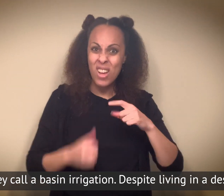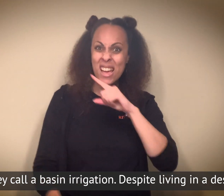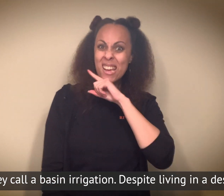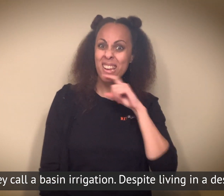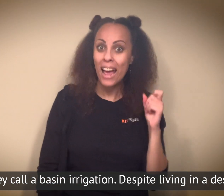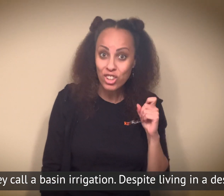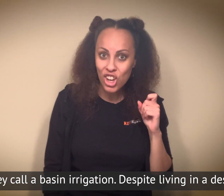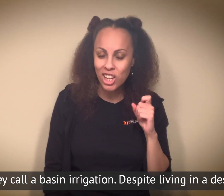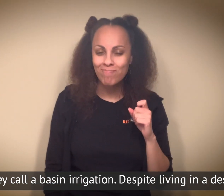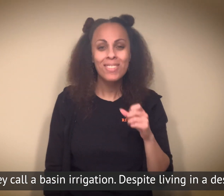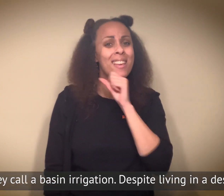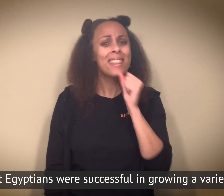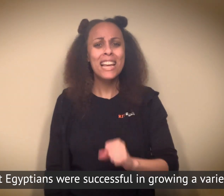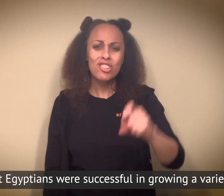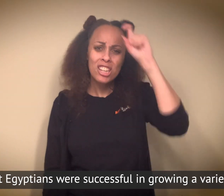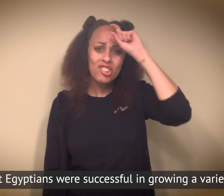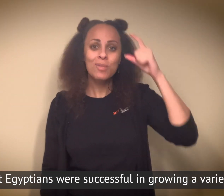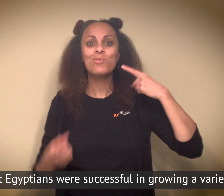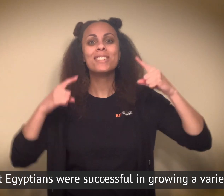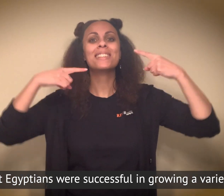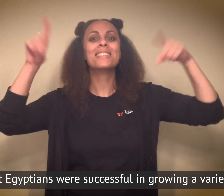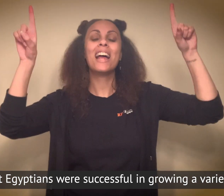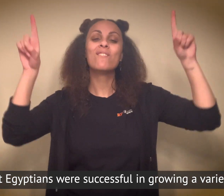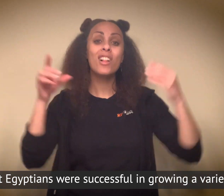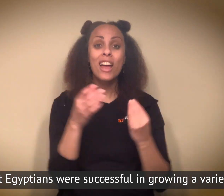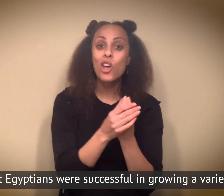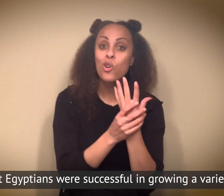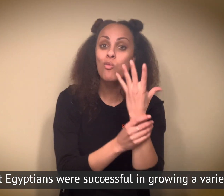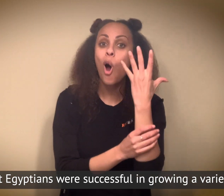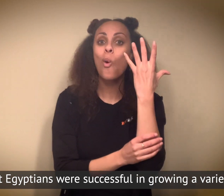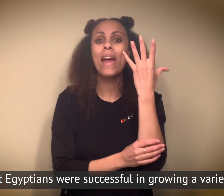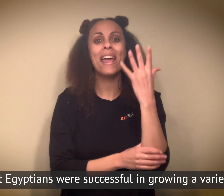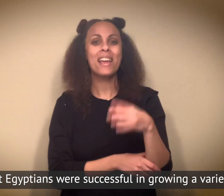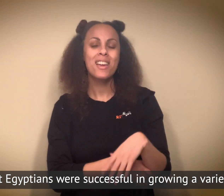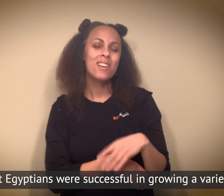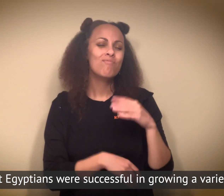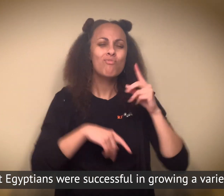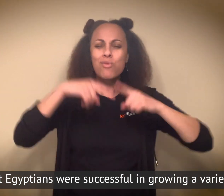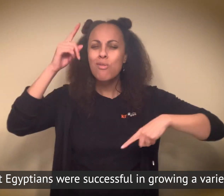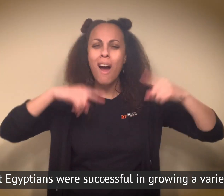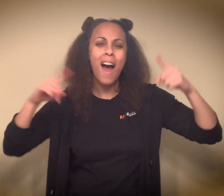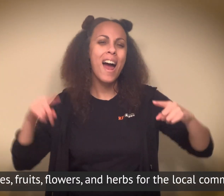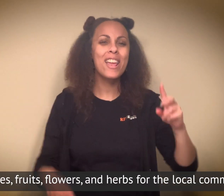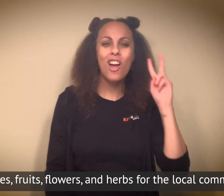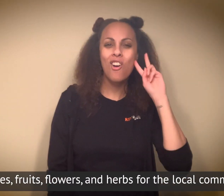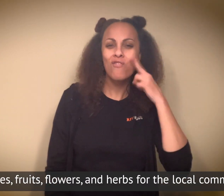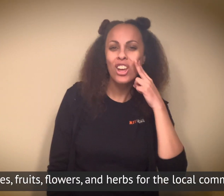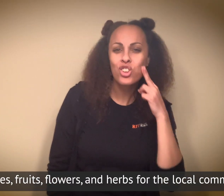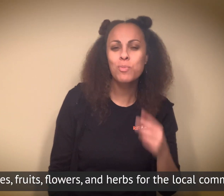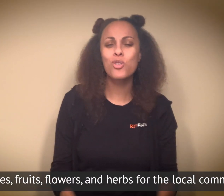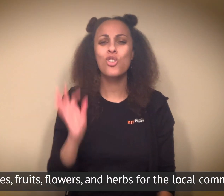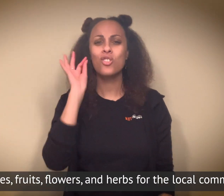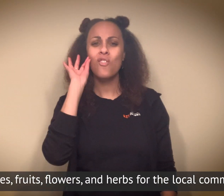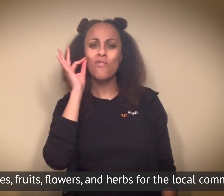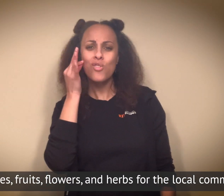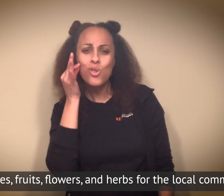desert, the ancient Egyptians were successful in growing a variety of vegetables,